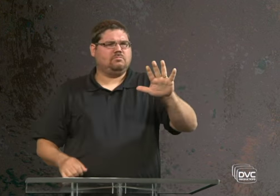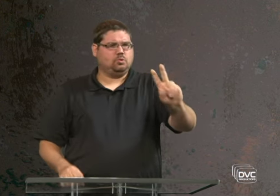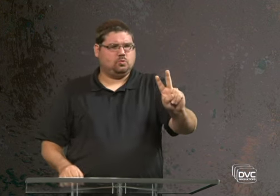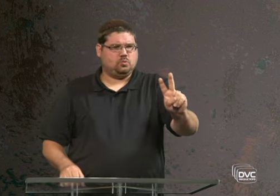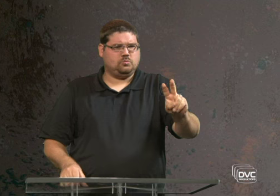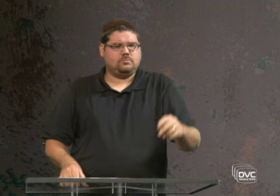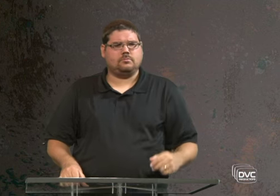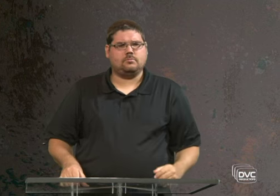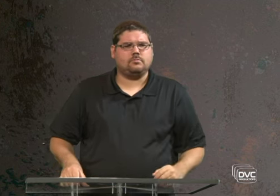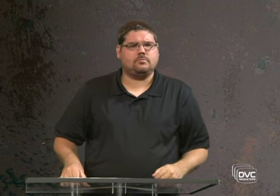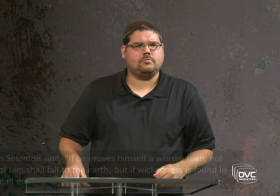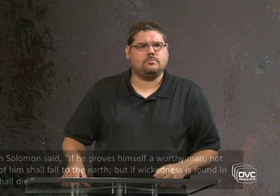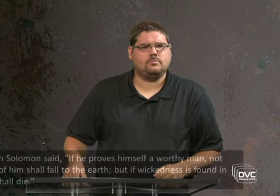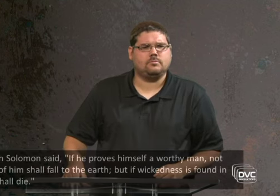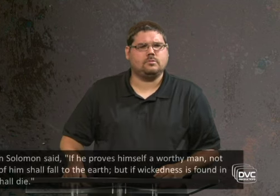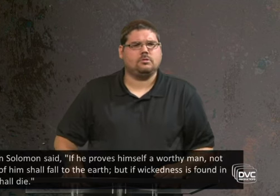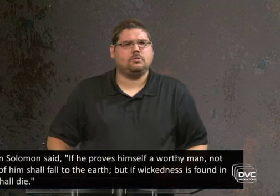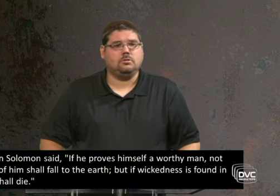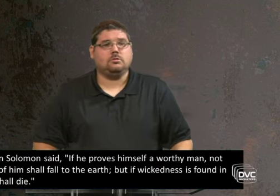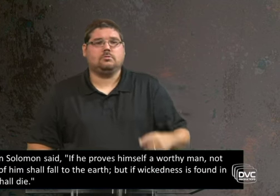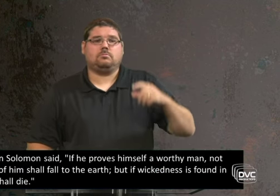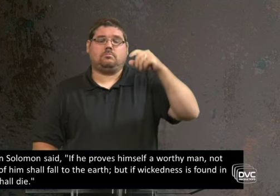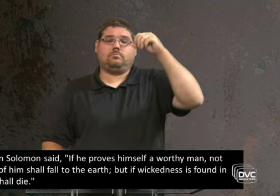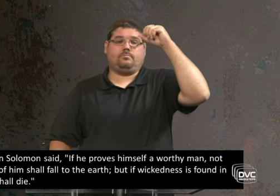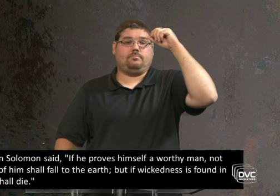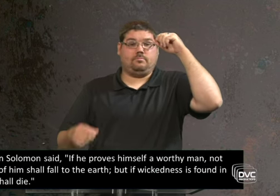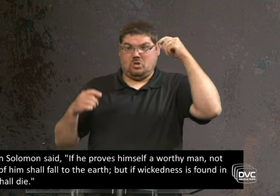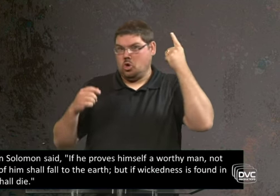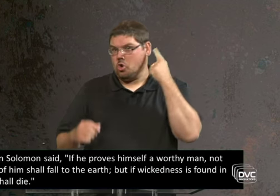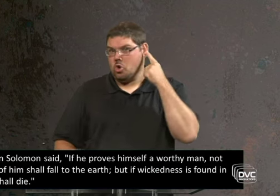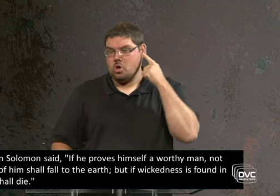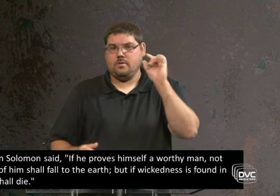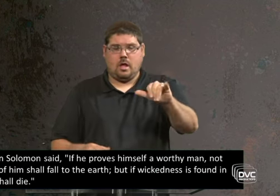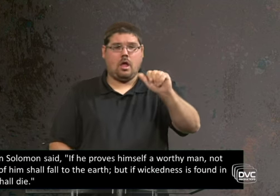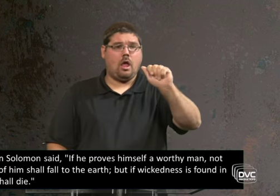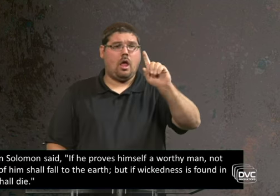that area there. And we see what happens in verse 52.